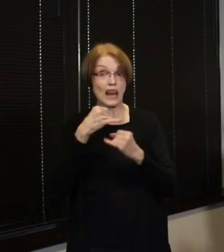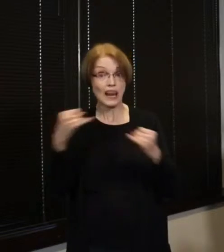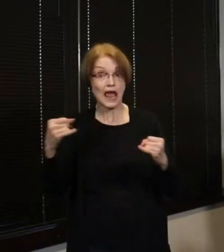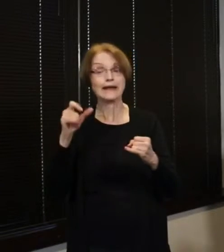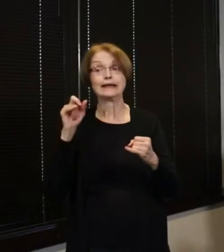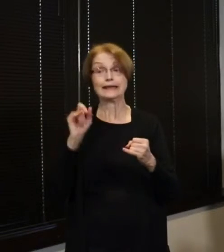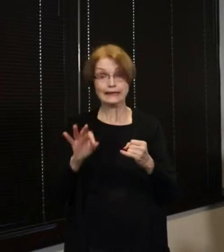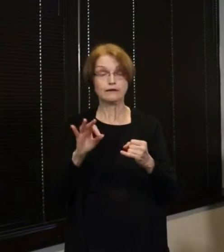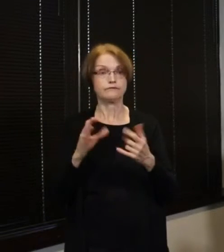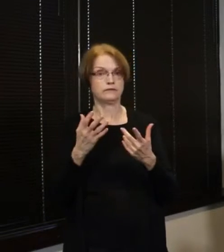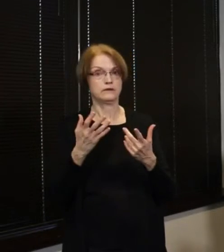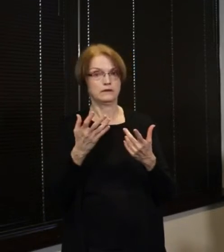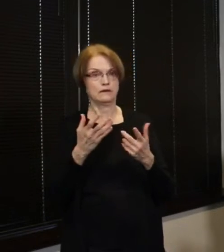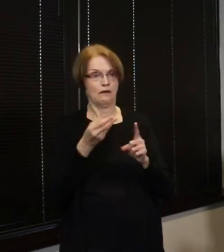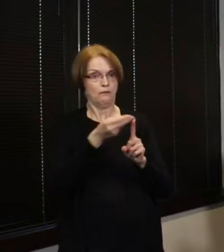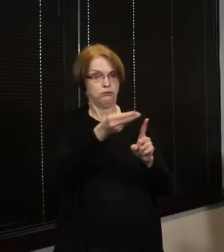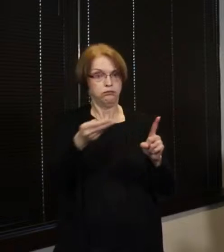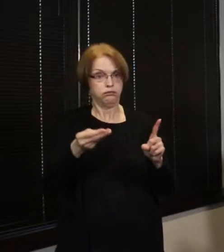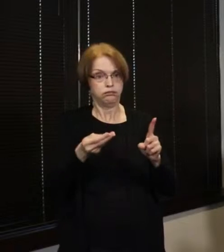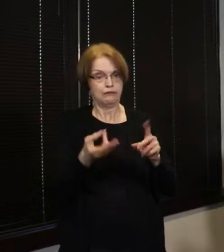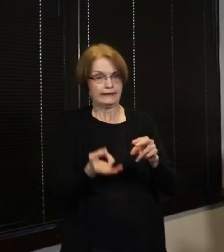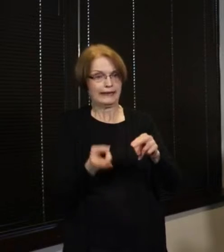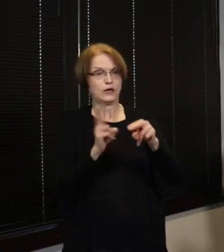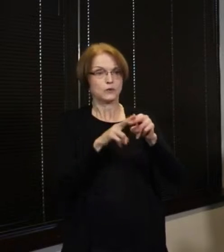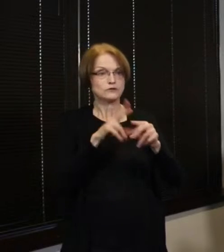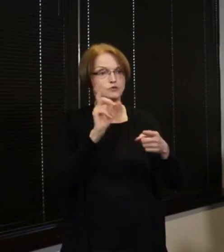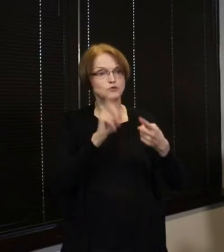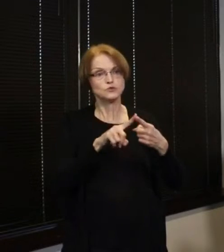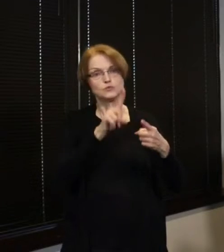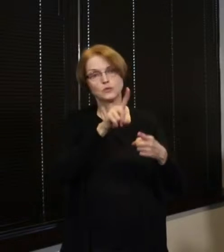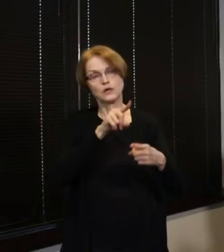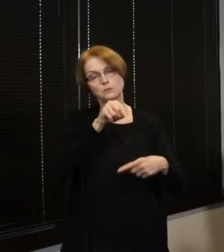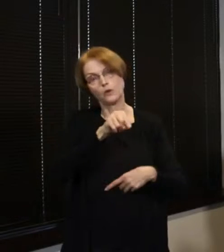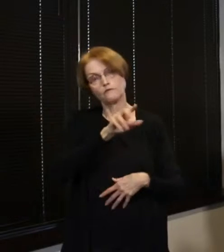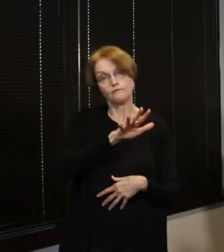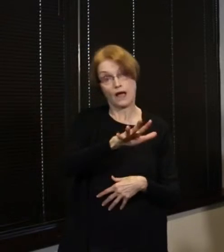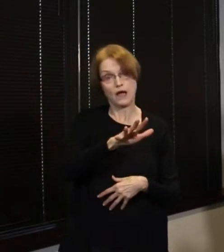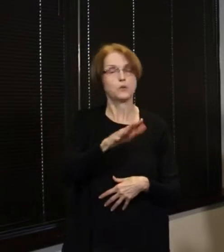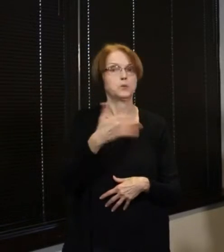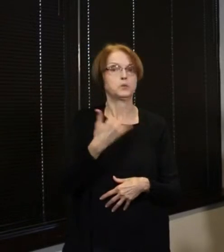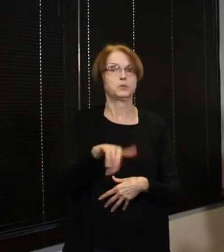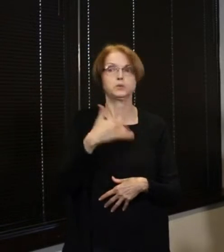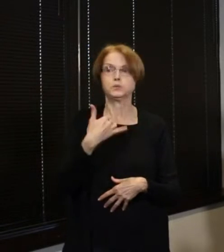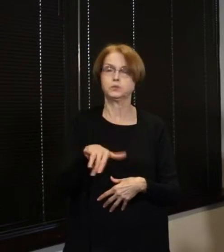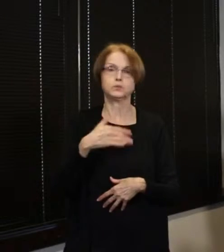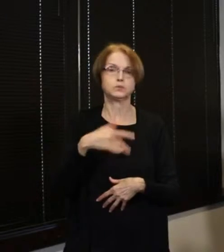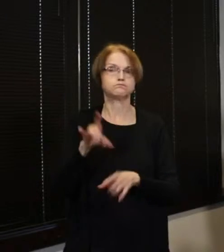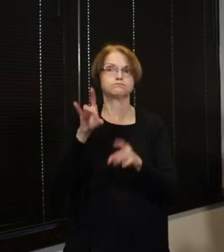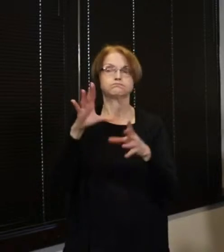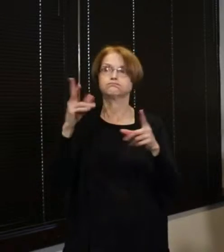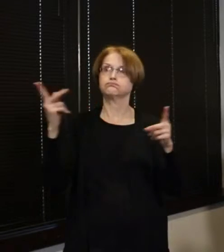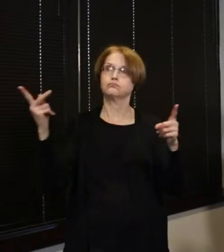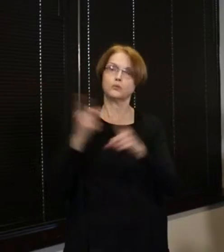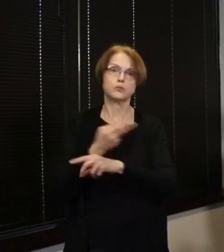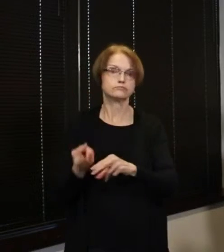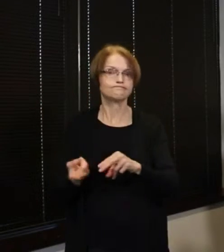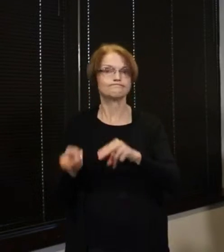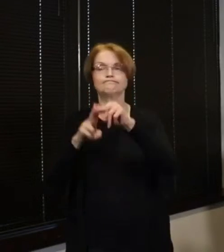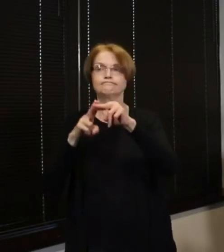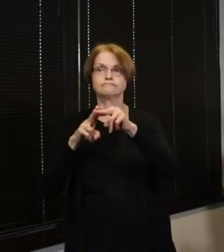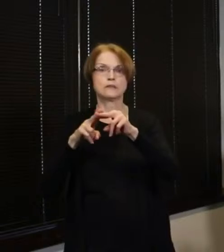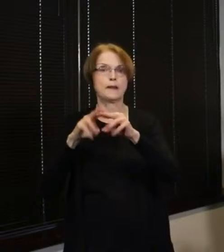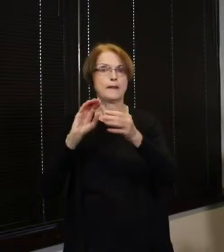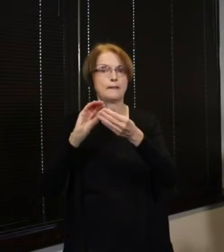saw a reproductive factor increase up to around 1.45, we would see a dramatic increase in the number of patients coming to our